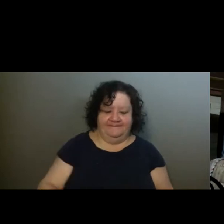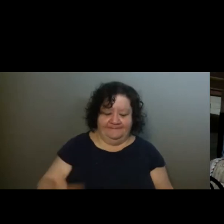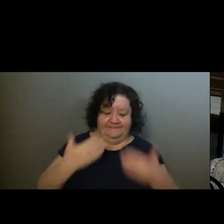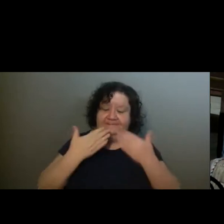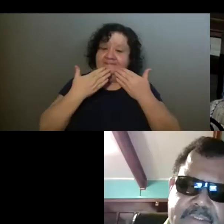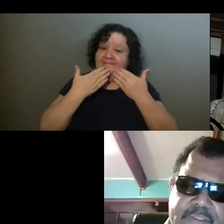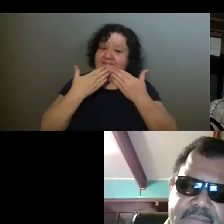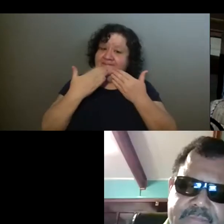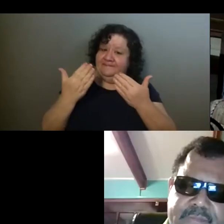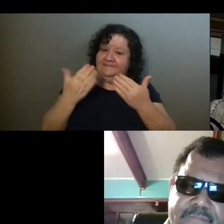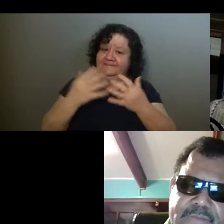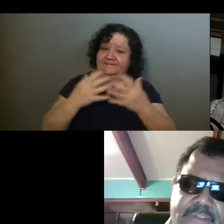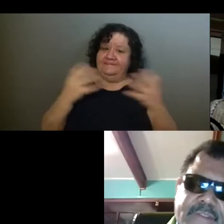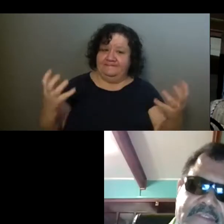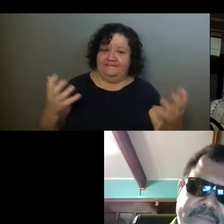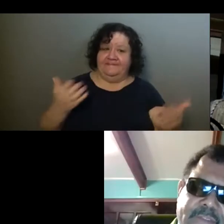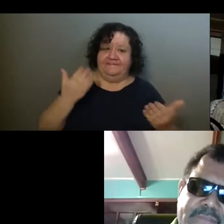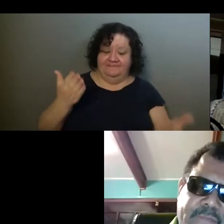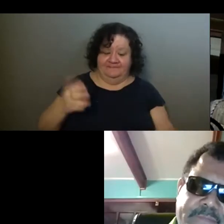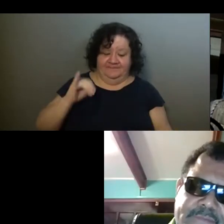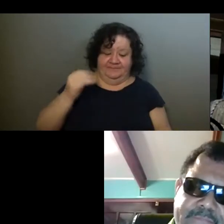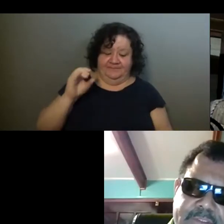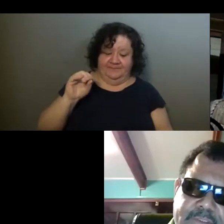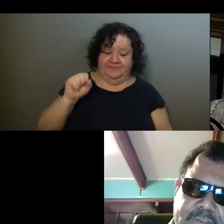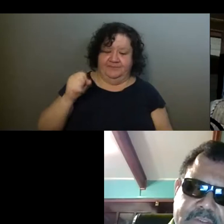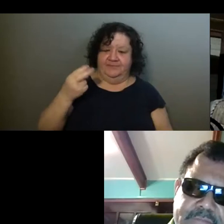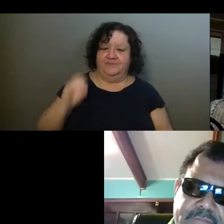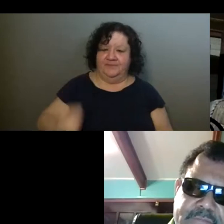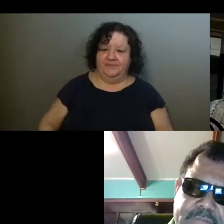Mr. Wakanyasi, for sharing the experience from the Pacific.